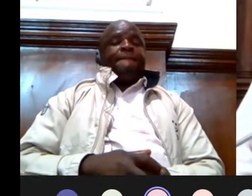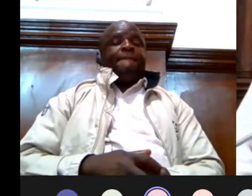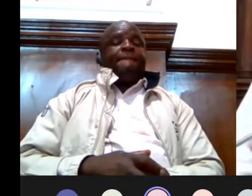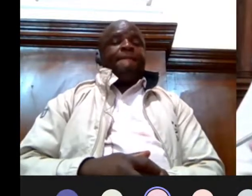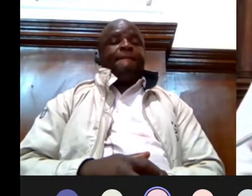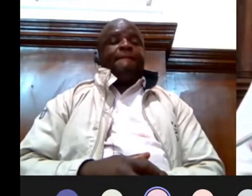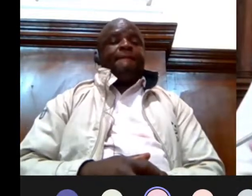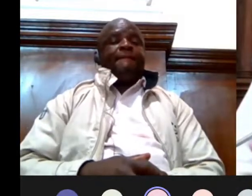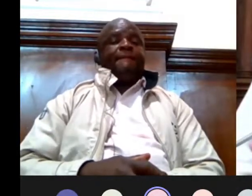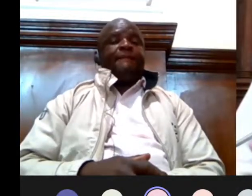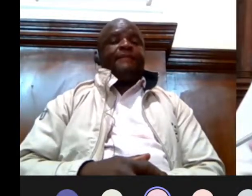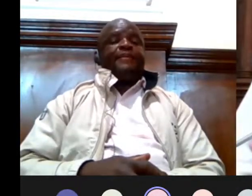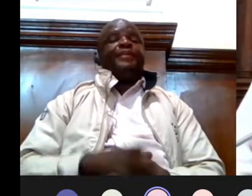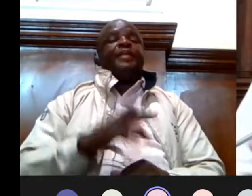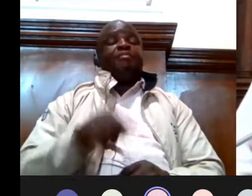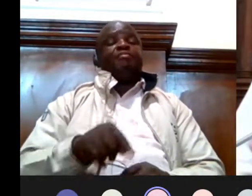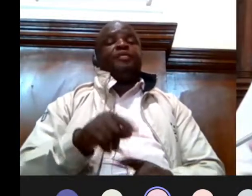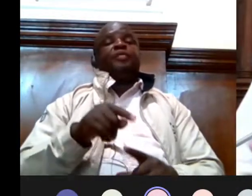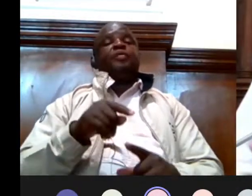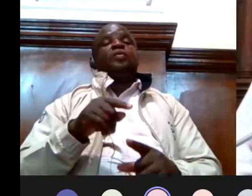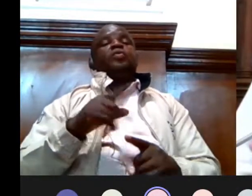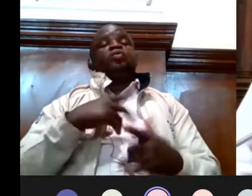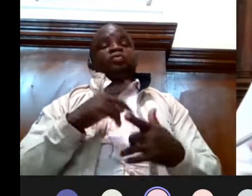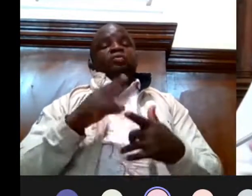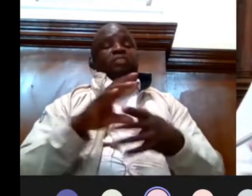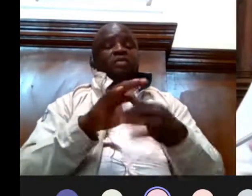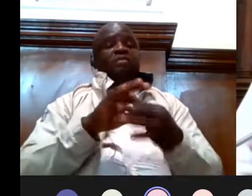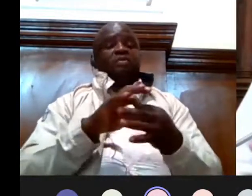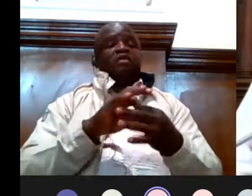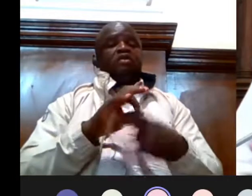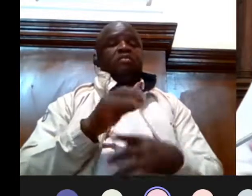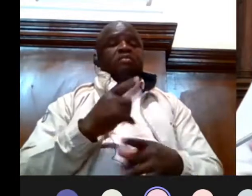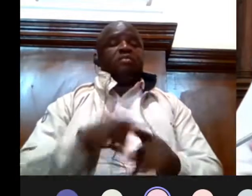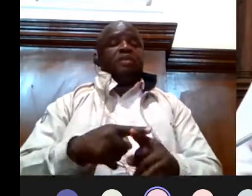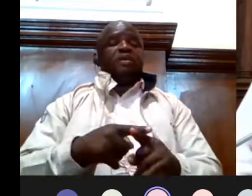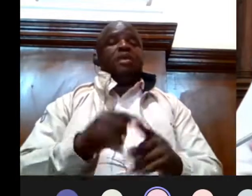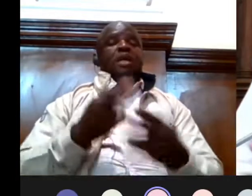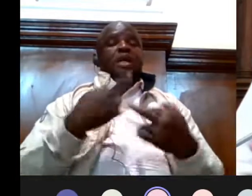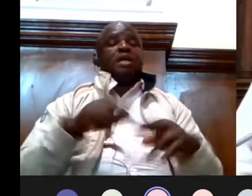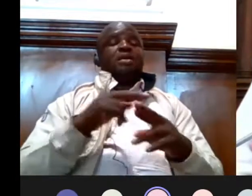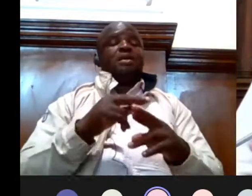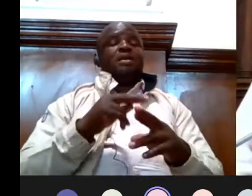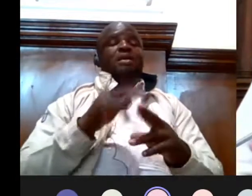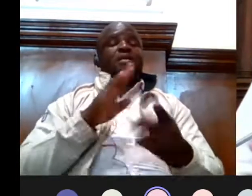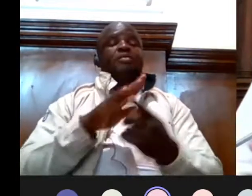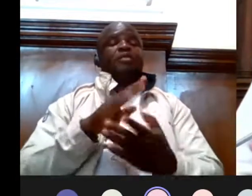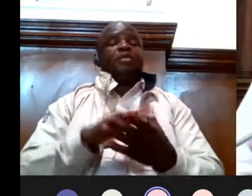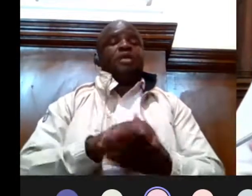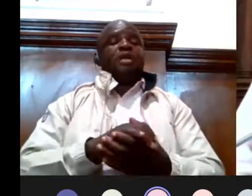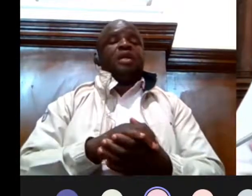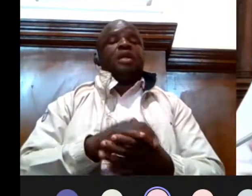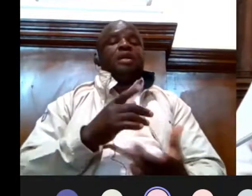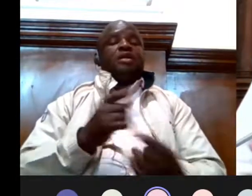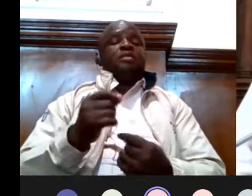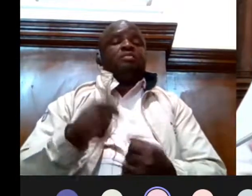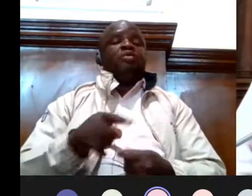outward rejection of narrow nationalism, but that by its